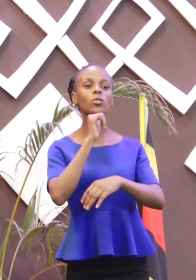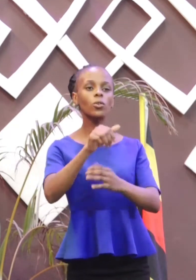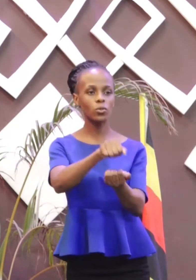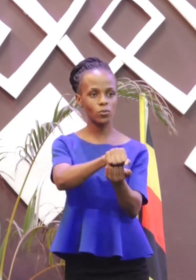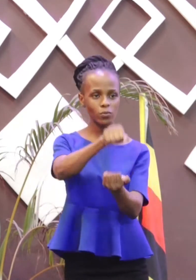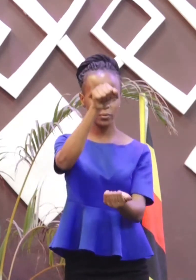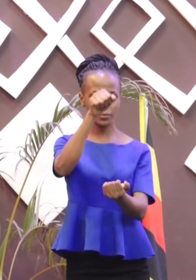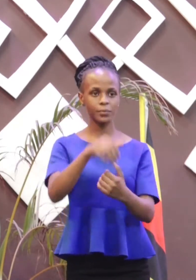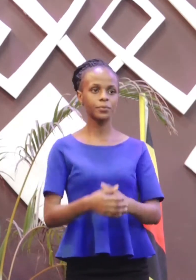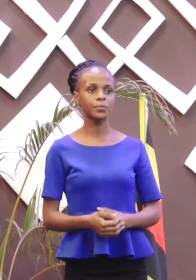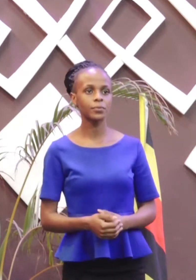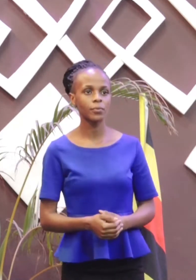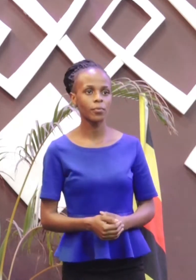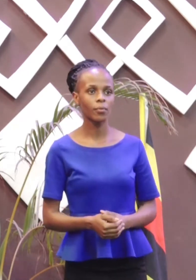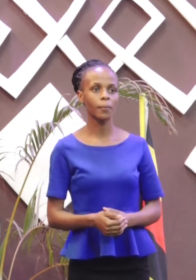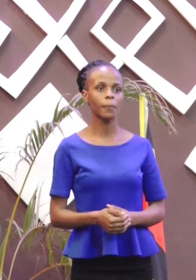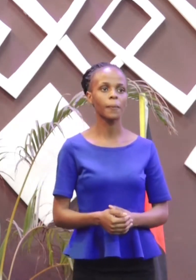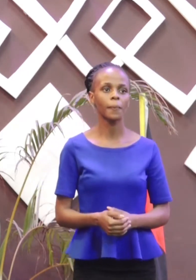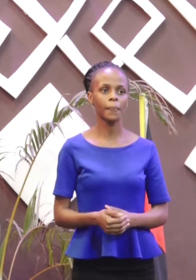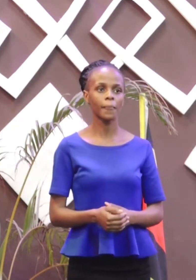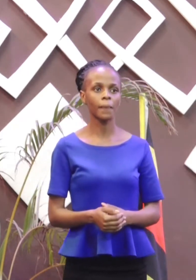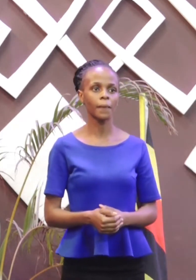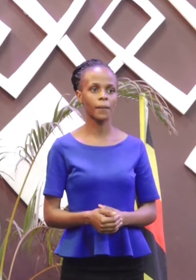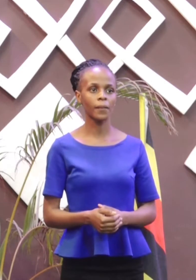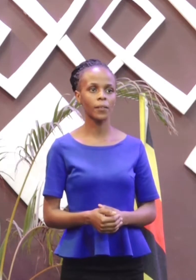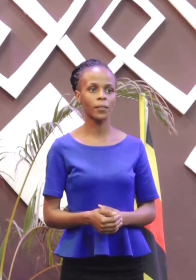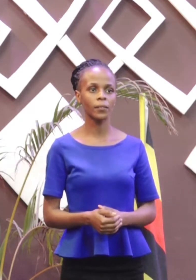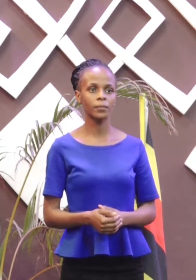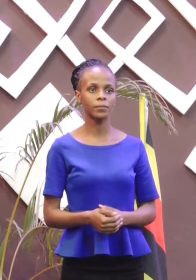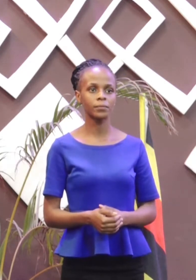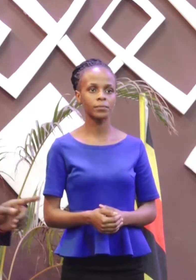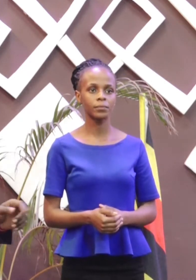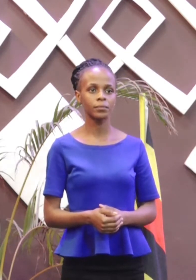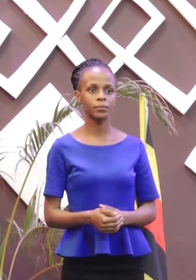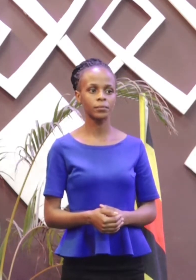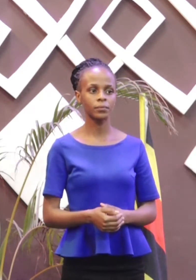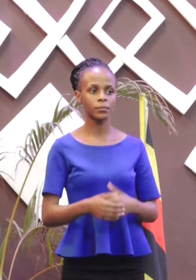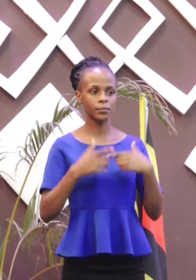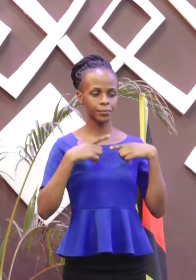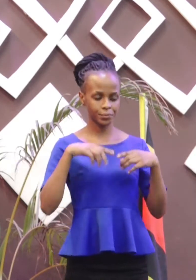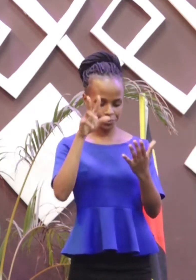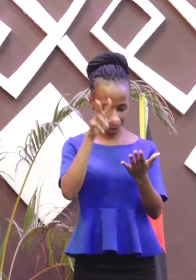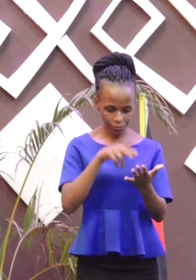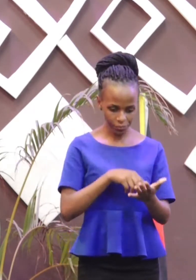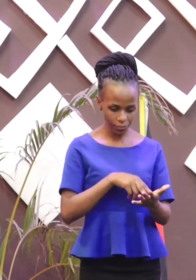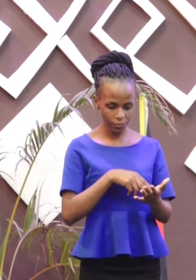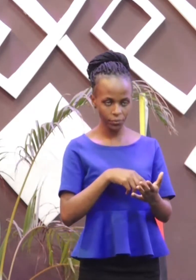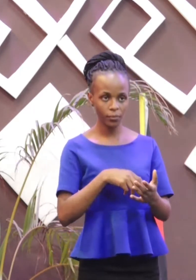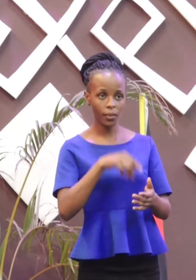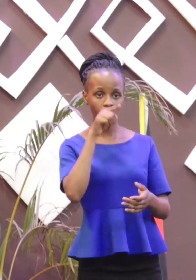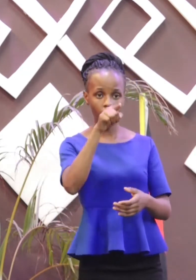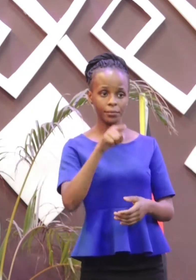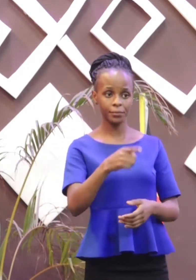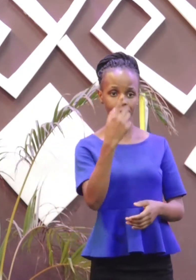that uses the word vision instead of revelation. Tusomere kawo olunyiriri